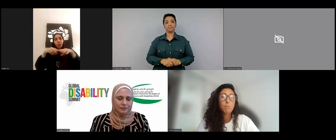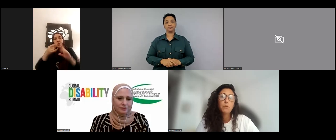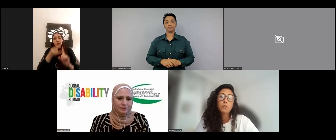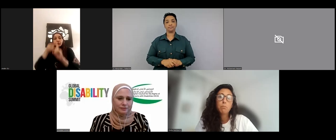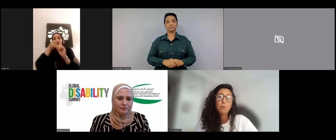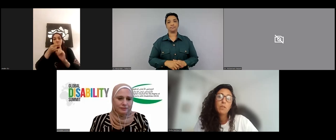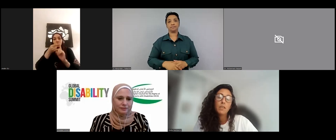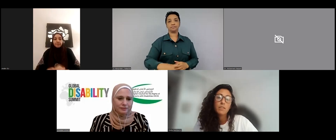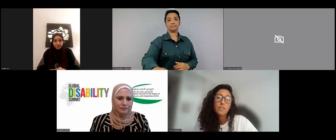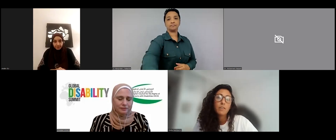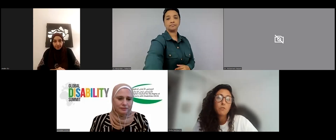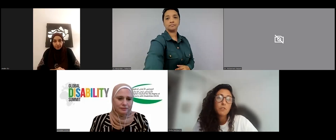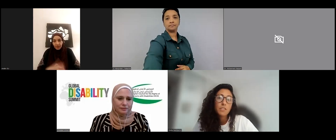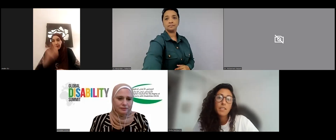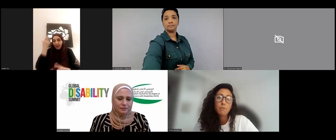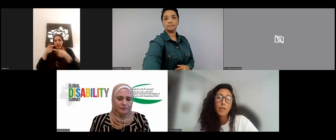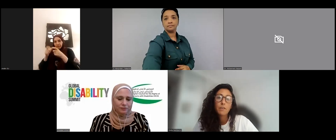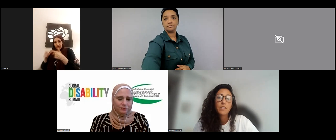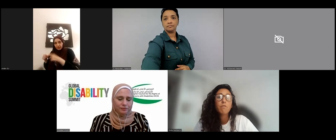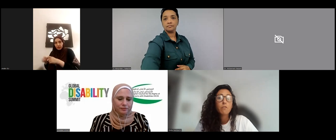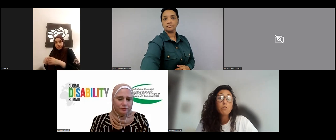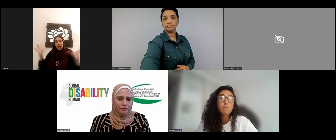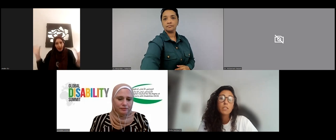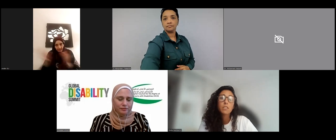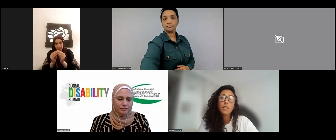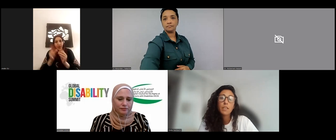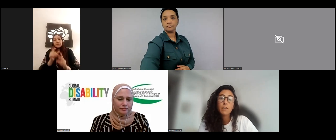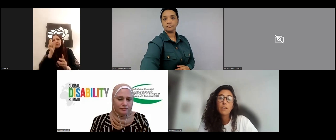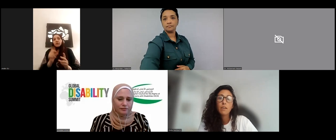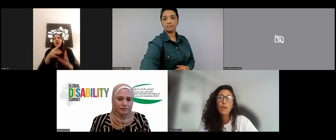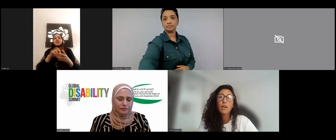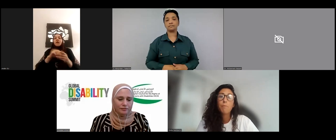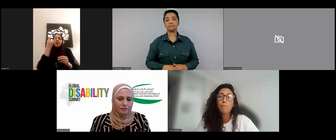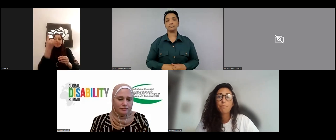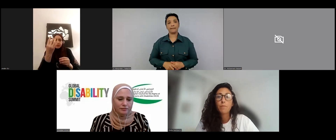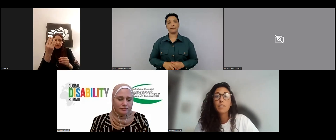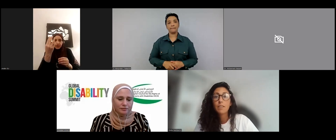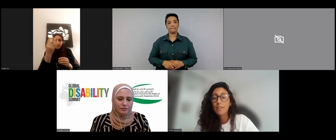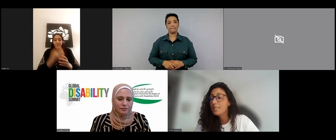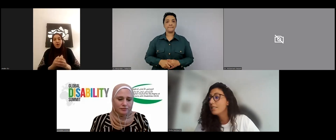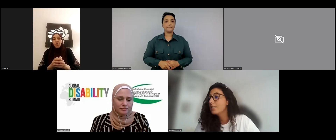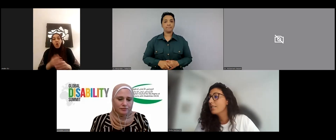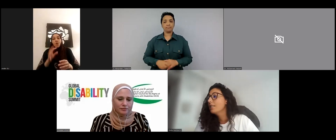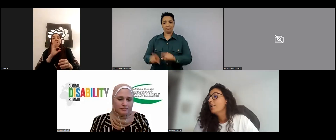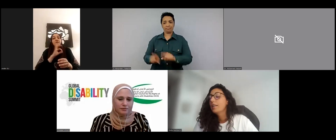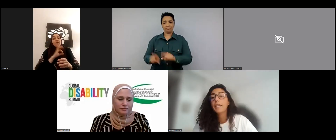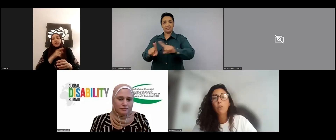The multiple stakeholders that were involved in the